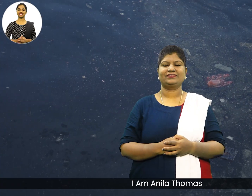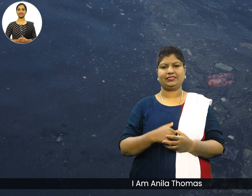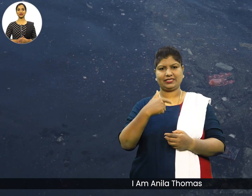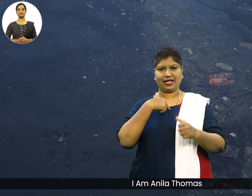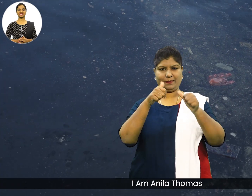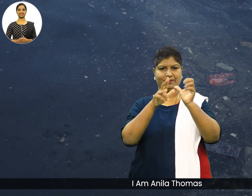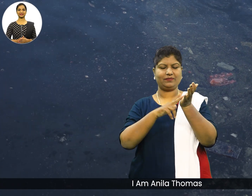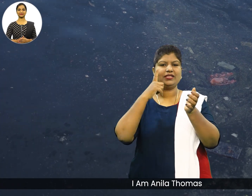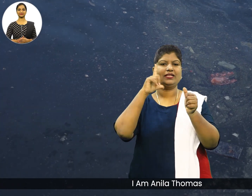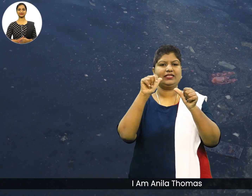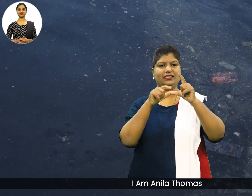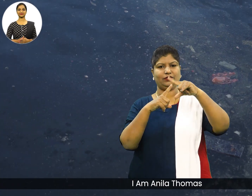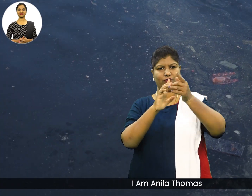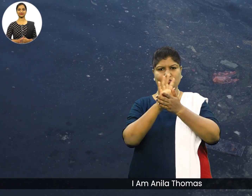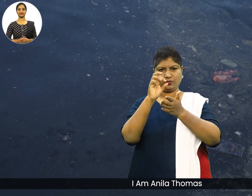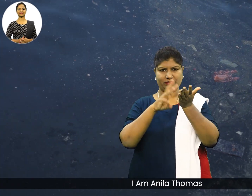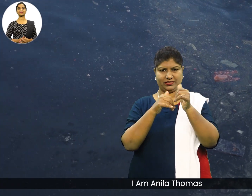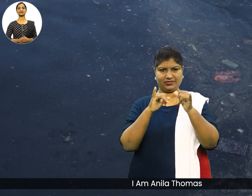I am Anila Thomas.